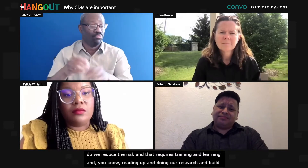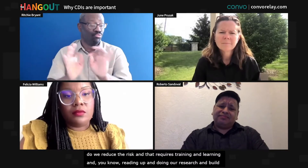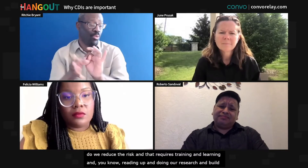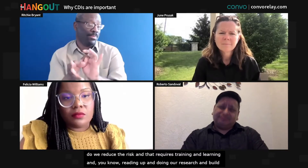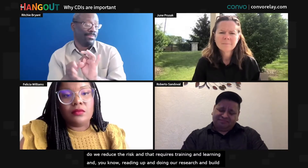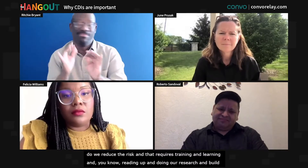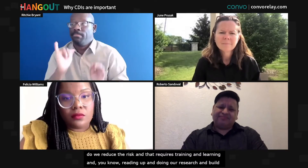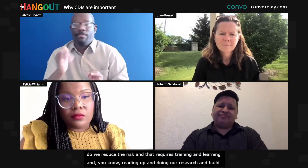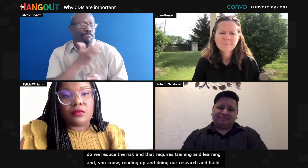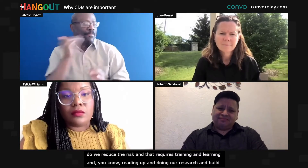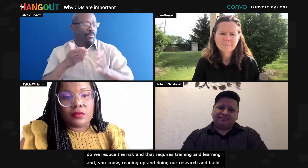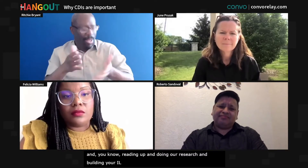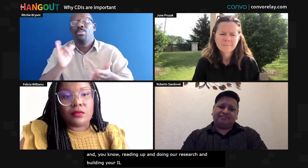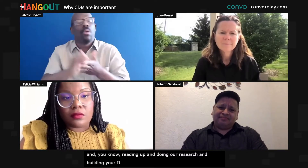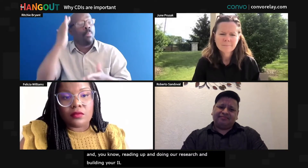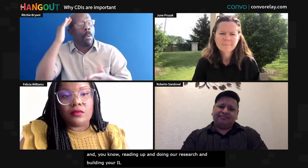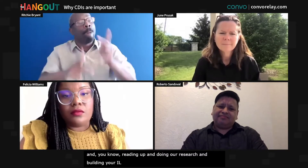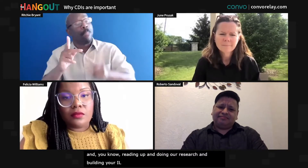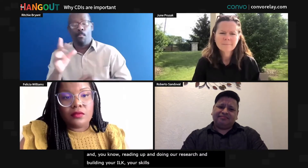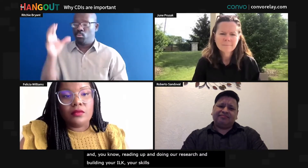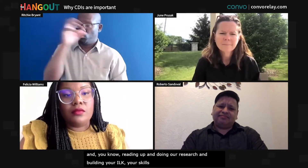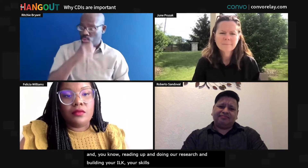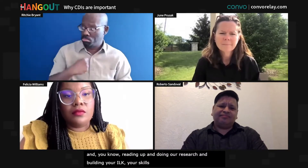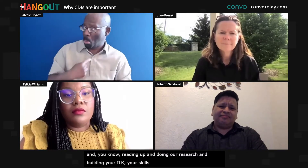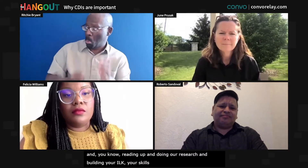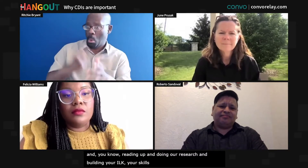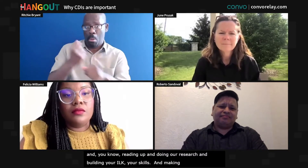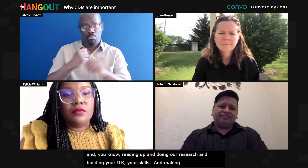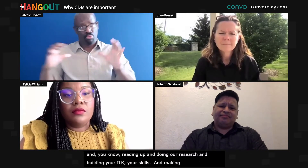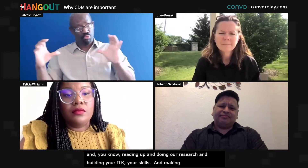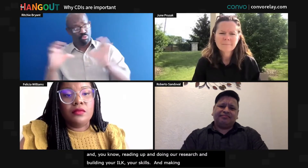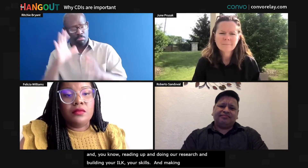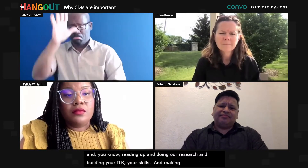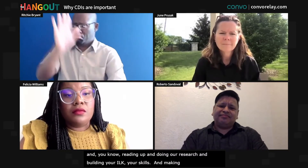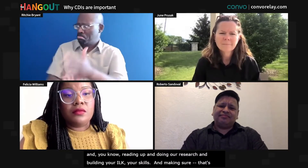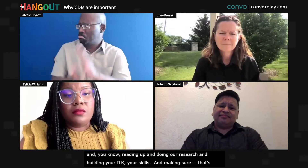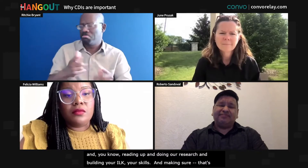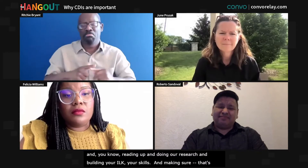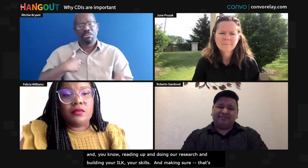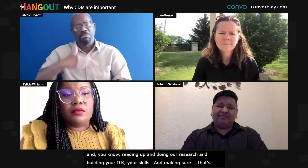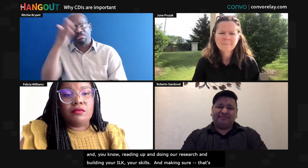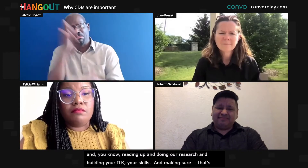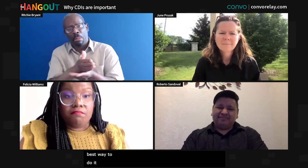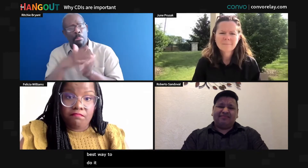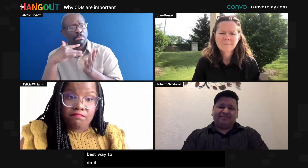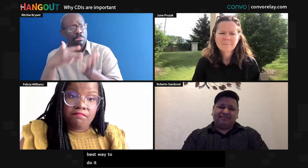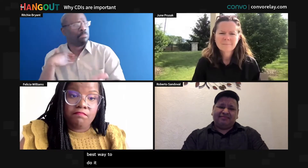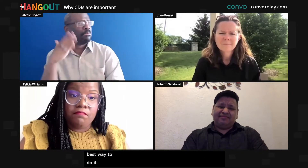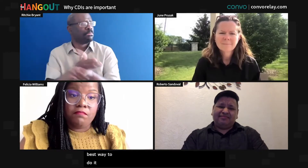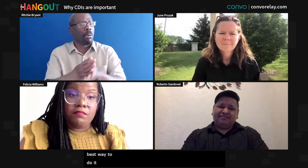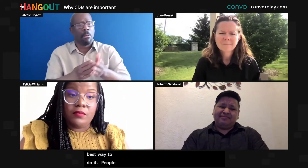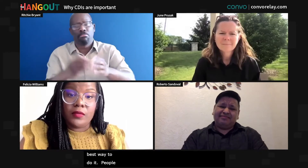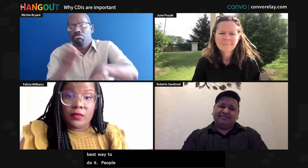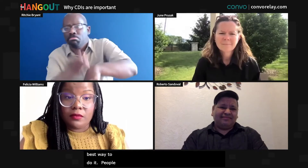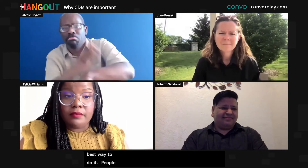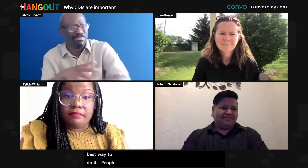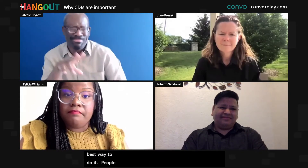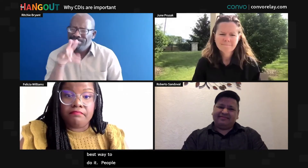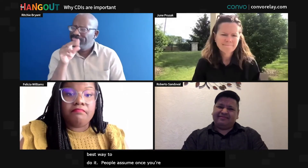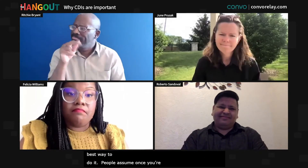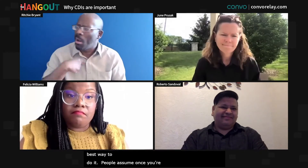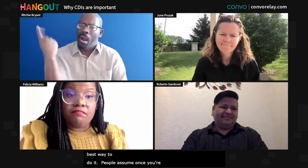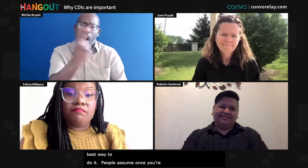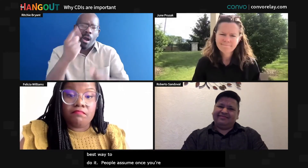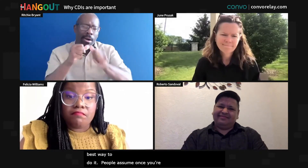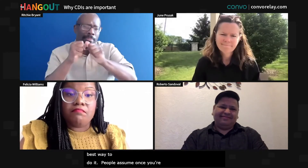your skills, and making sure that's the best way to do it. People assume once you're certified, that's it. I can stop studying. I don't